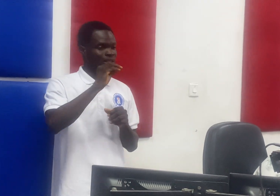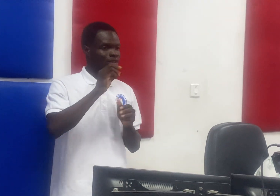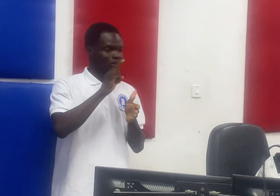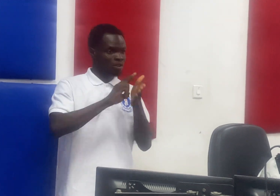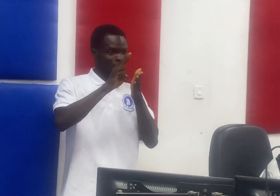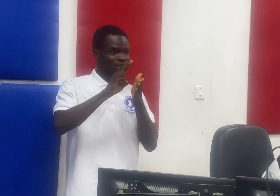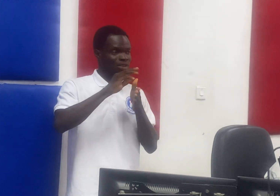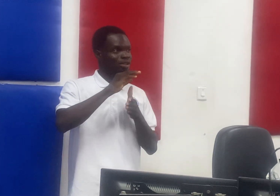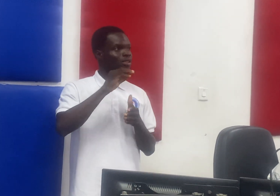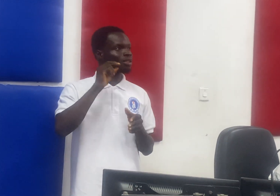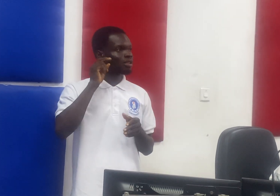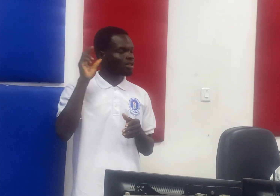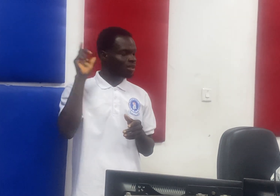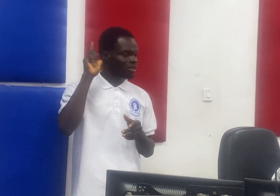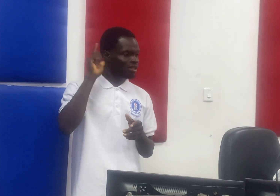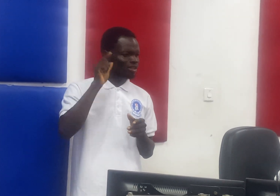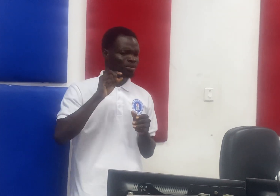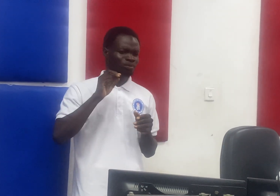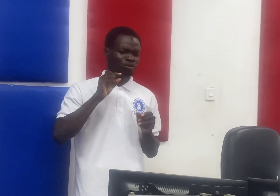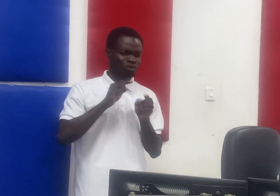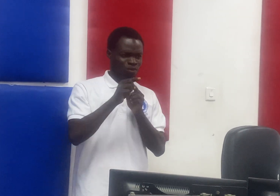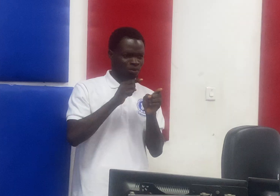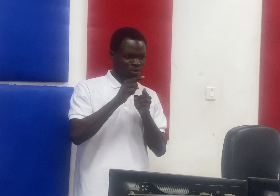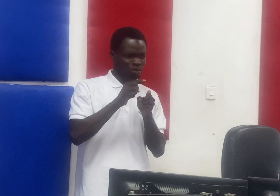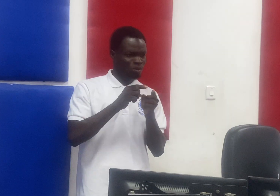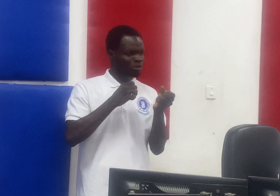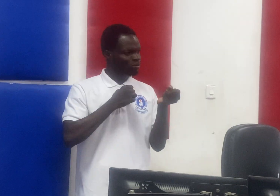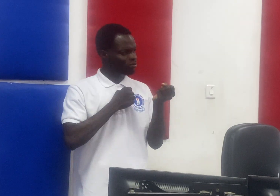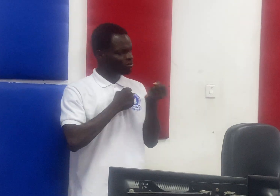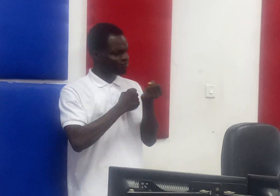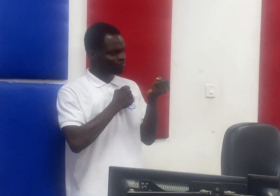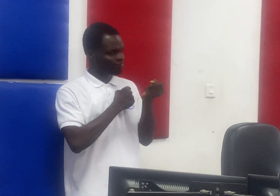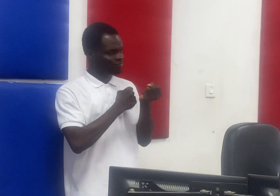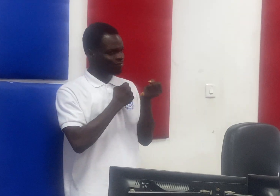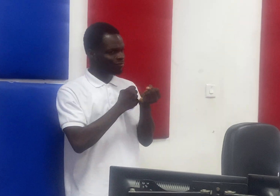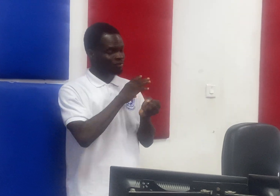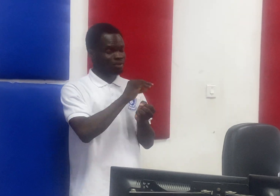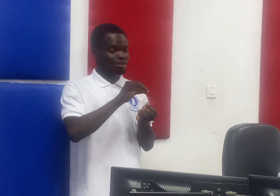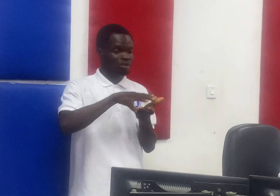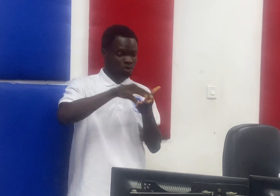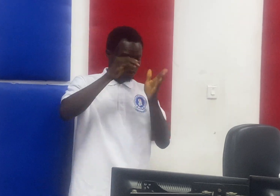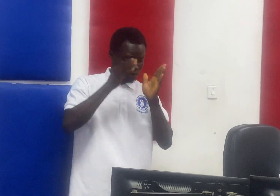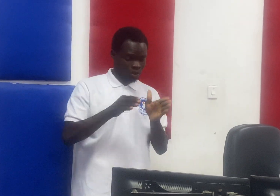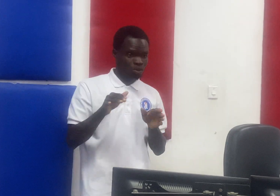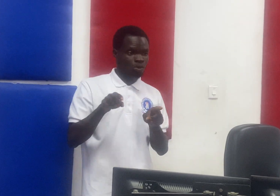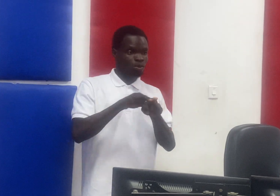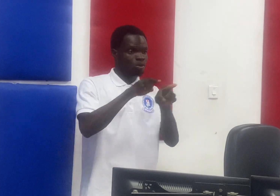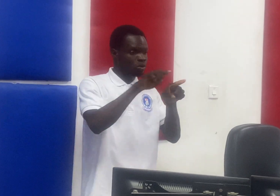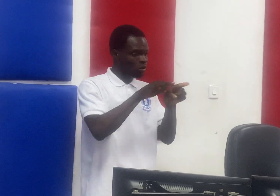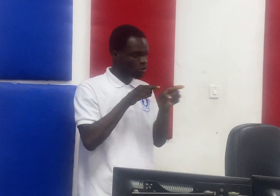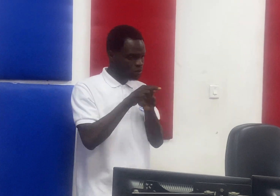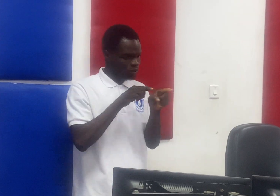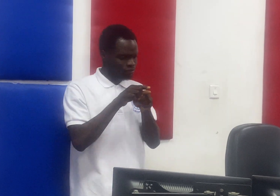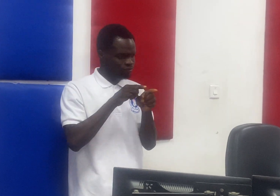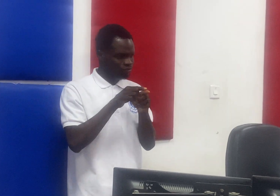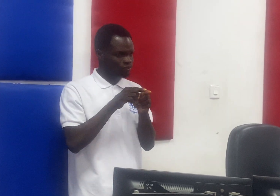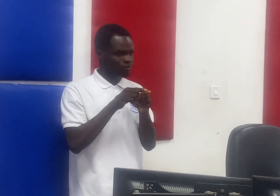the needful. And we, the students, too, will do the needful by also telling our friends that